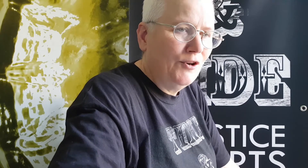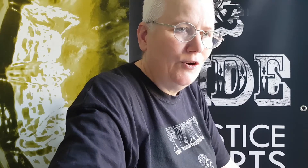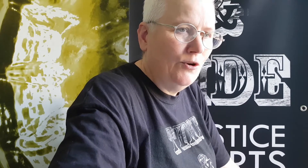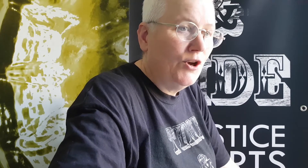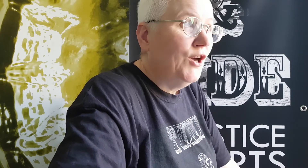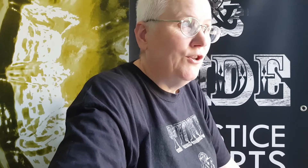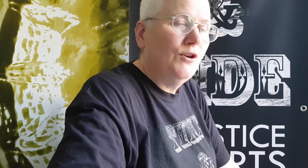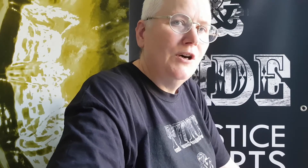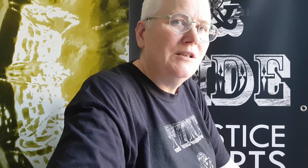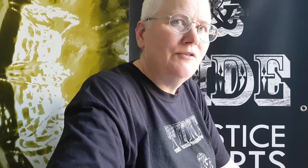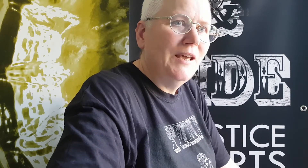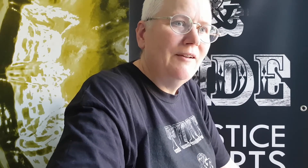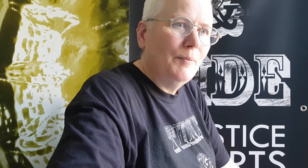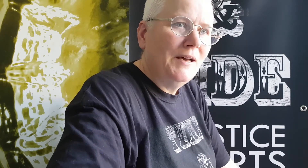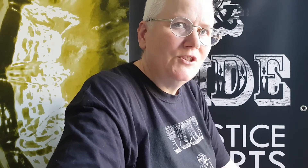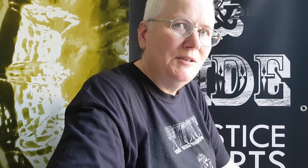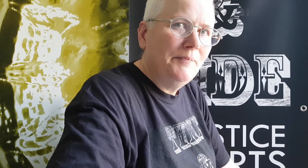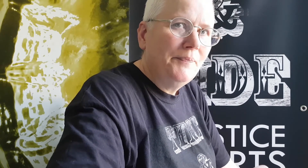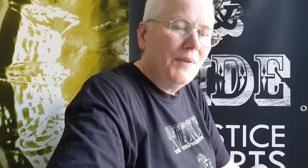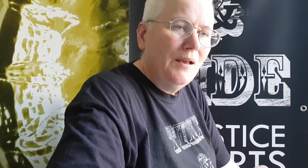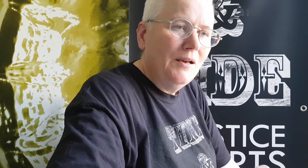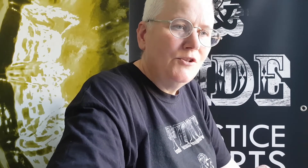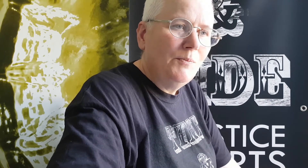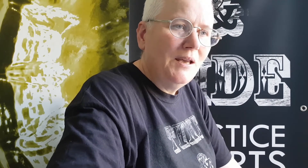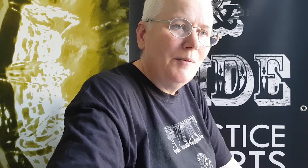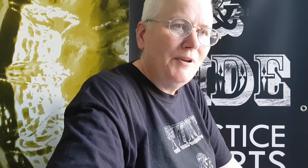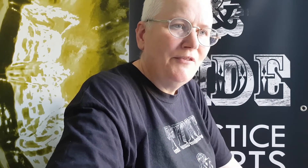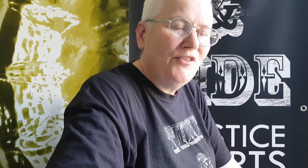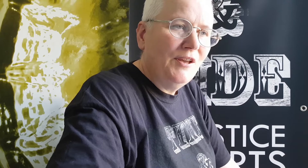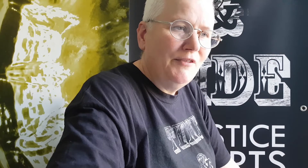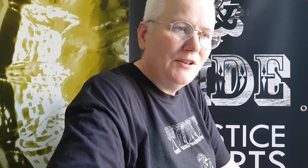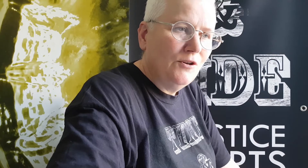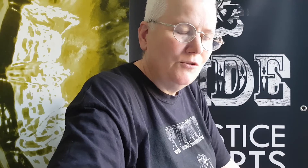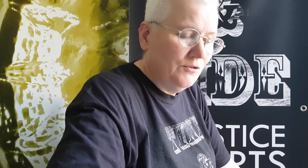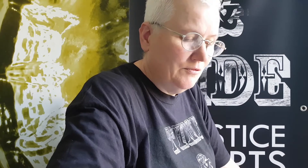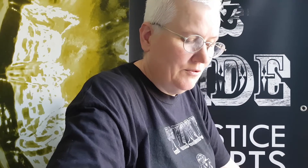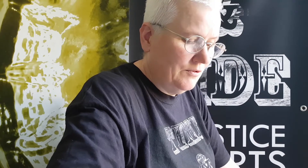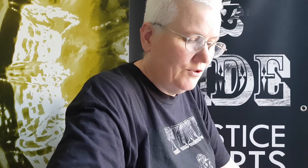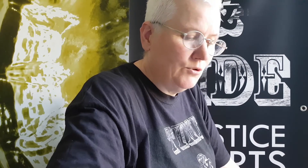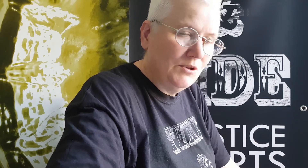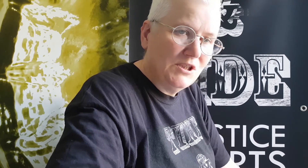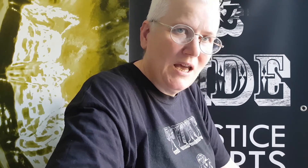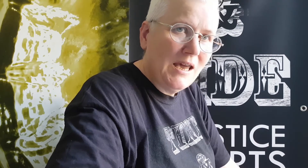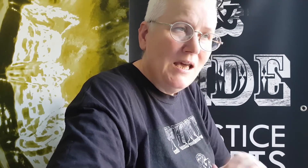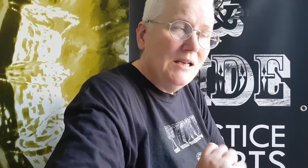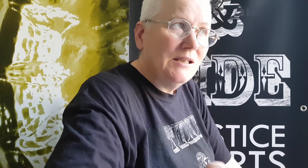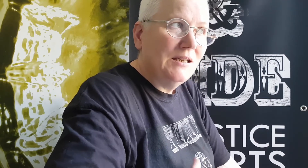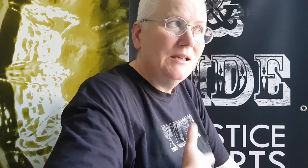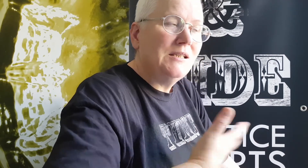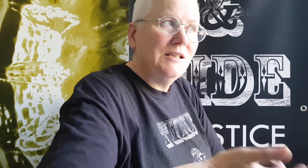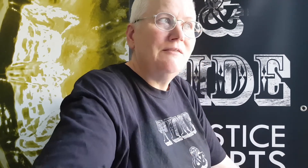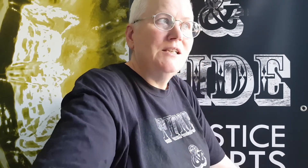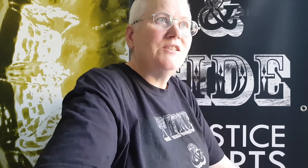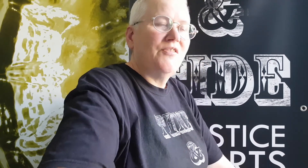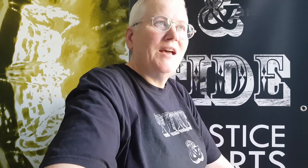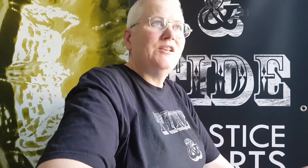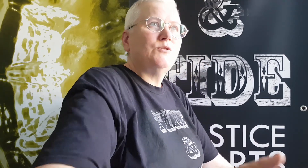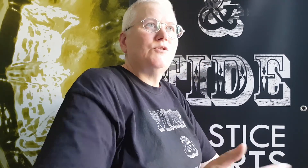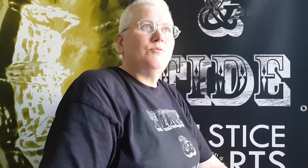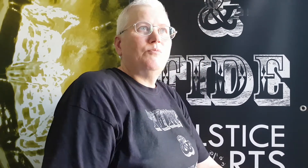o'clock, you kind of care about it and you make a bit of a thing of it on the shortest day. So the idea is that that is